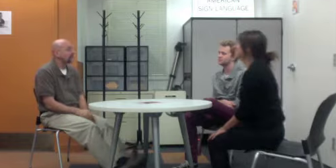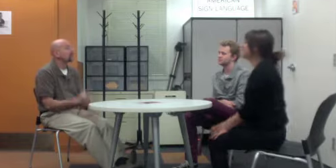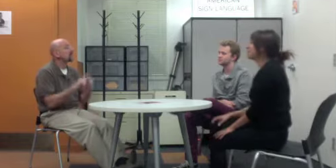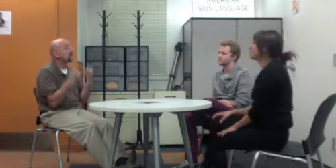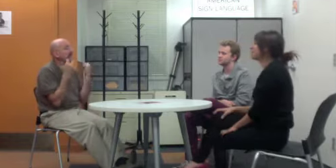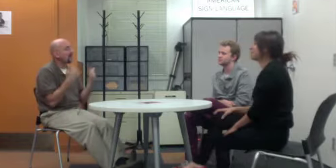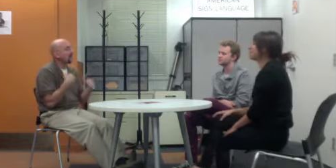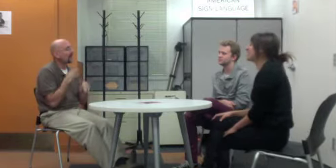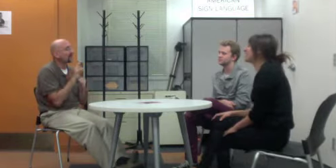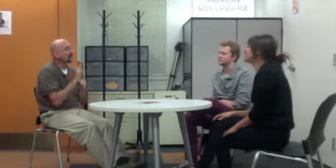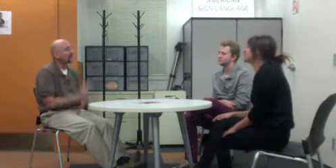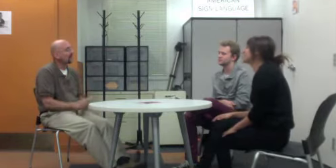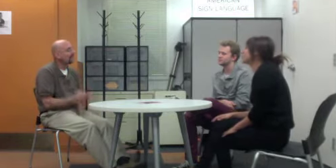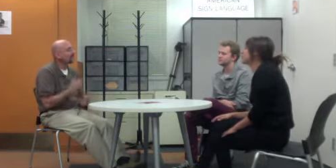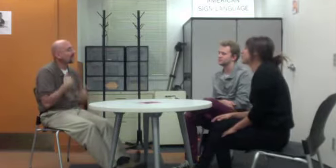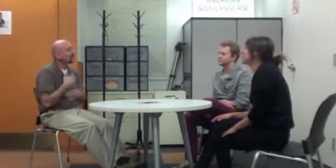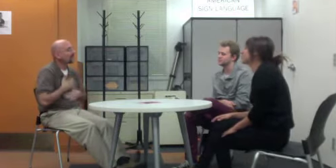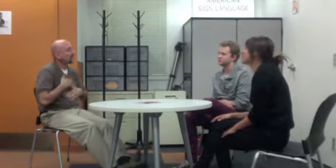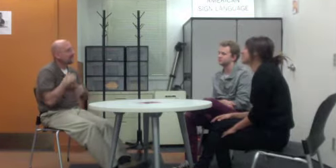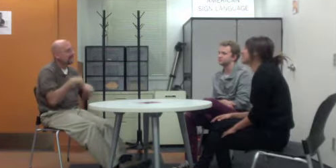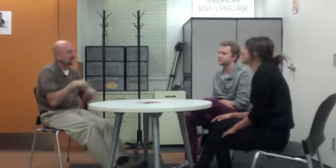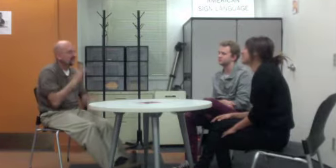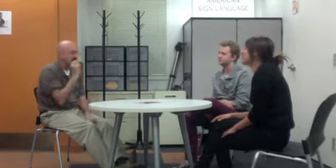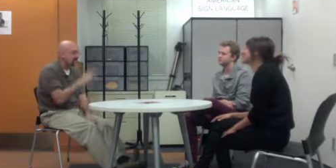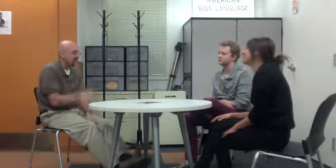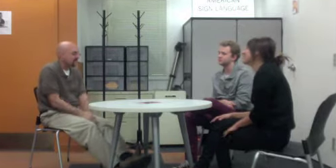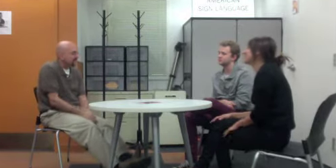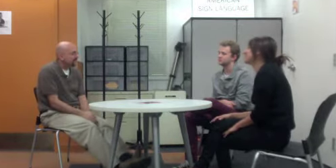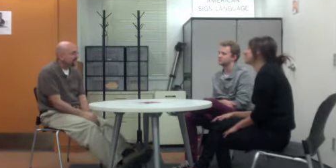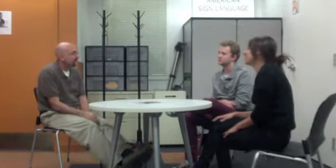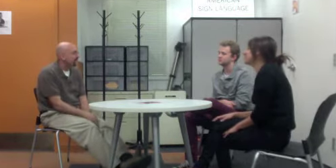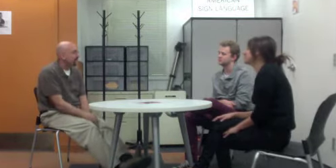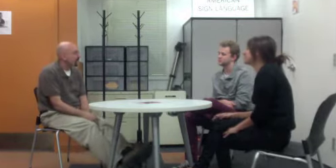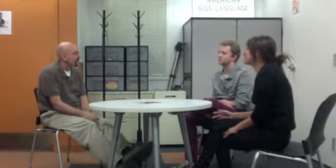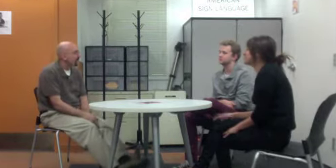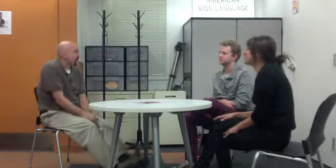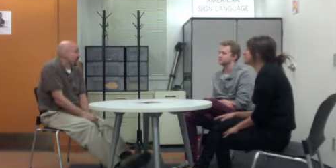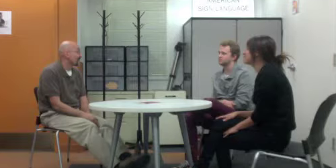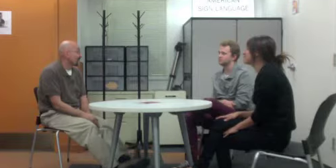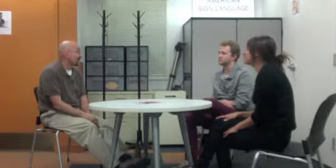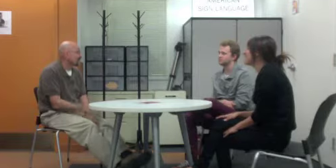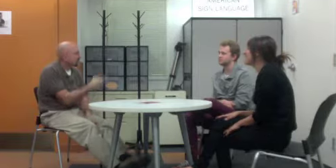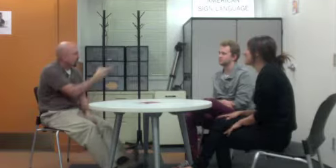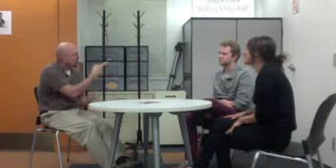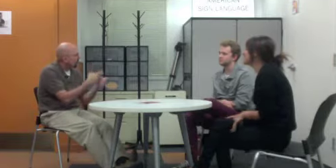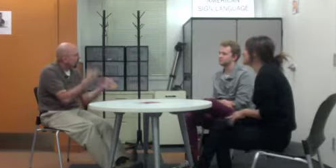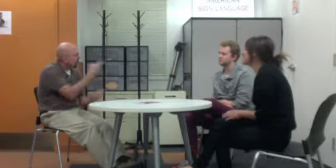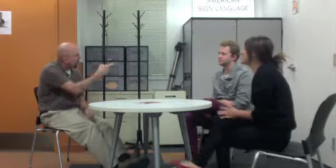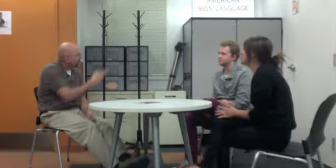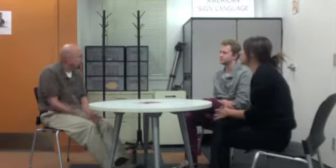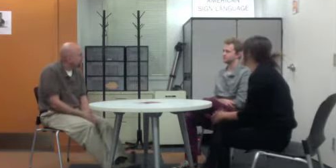It's a lot more fun. But here, it's really boring. After 19 years, I'm used to it, so, yeah. So where are you from,